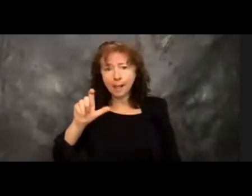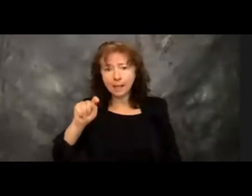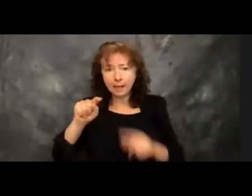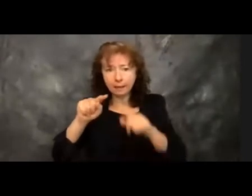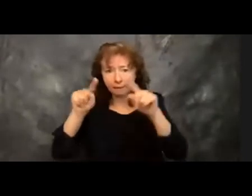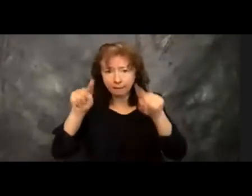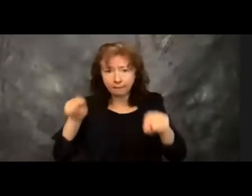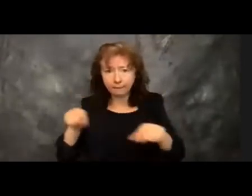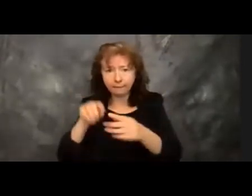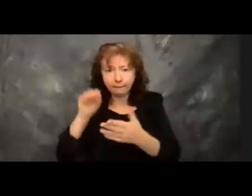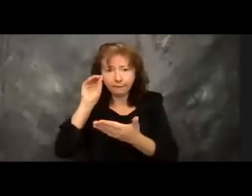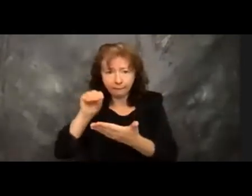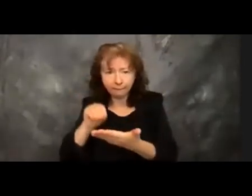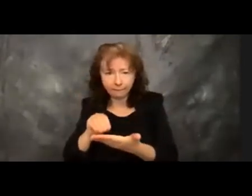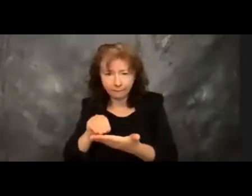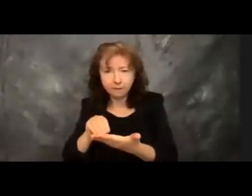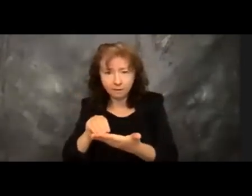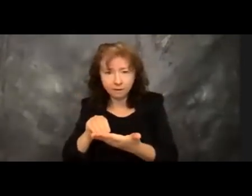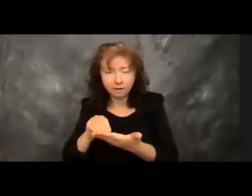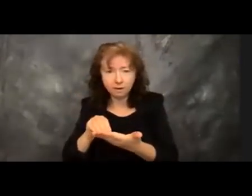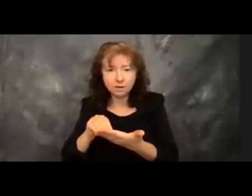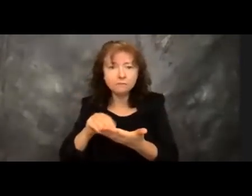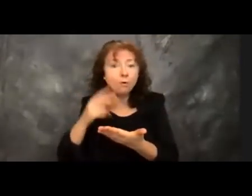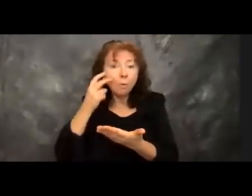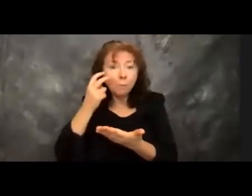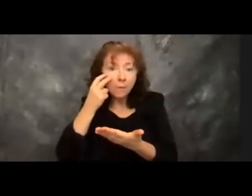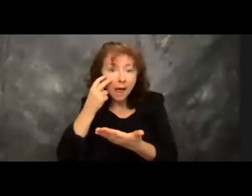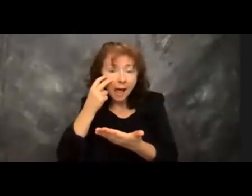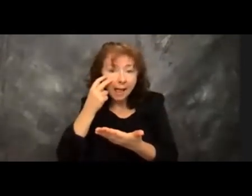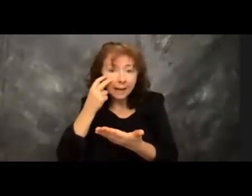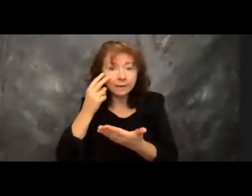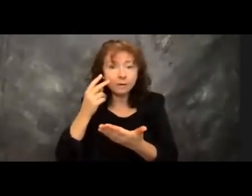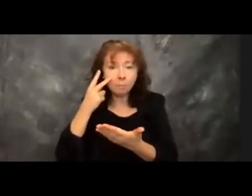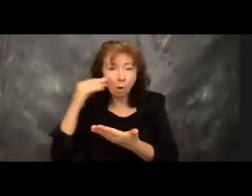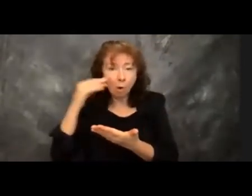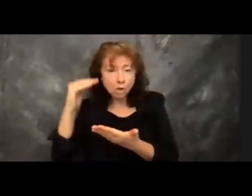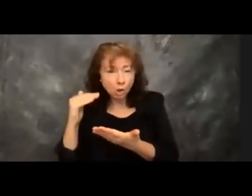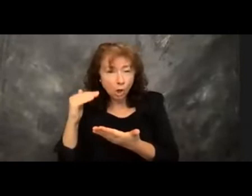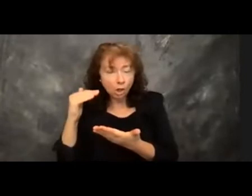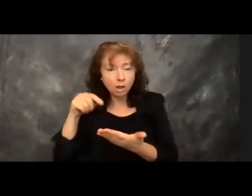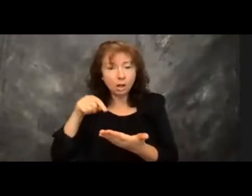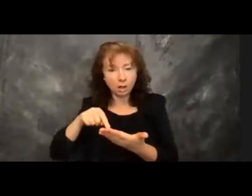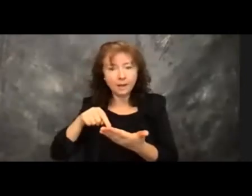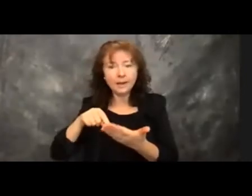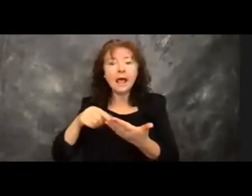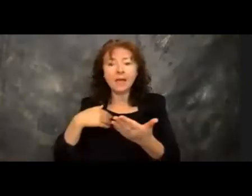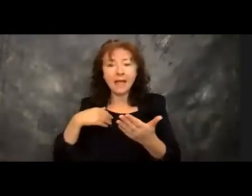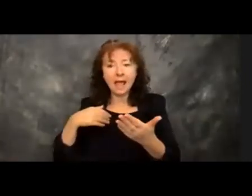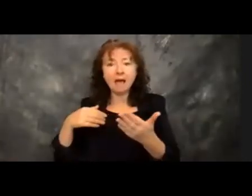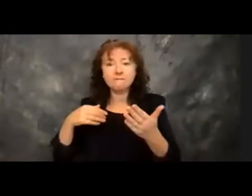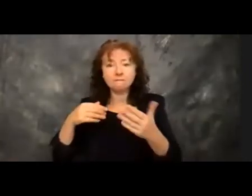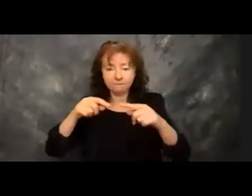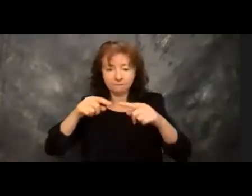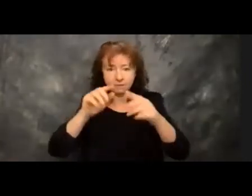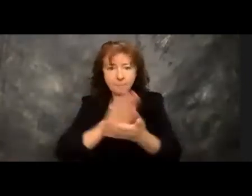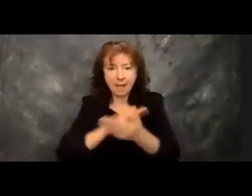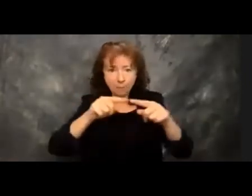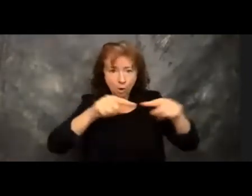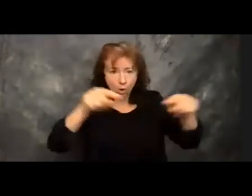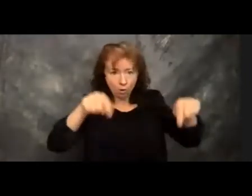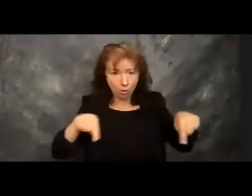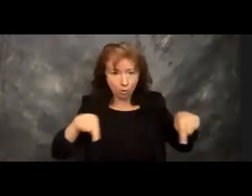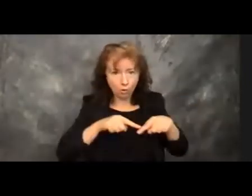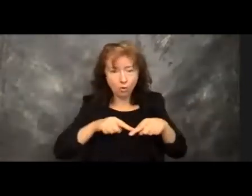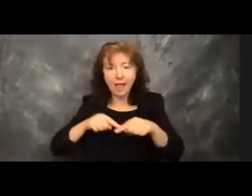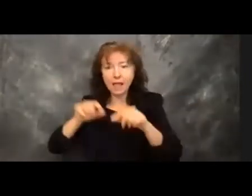For example, for blind and partially sighted, there are accessible kind of ballot frames where you place a ballot and